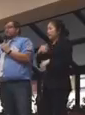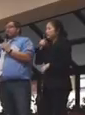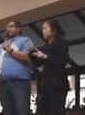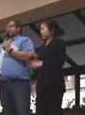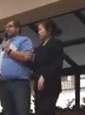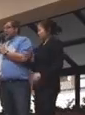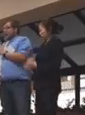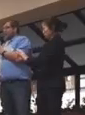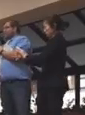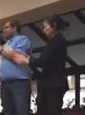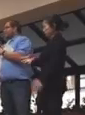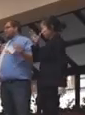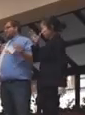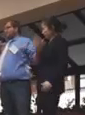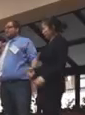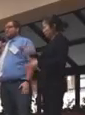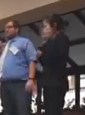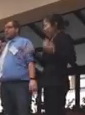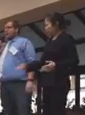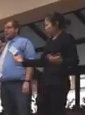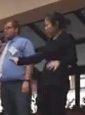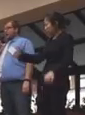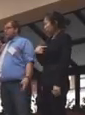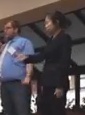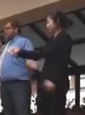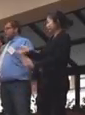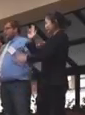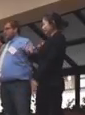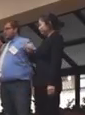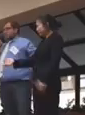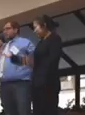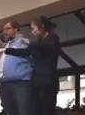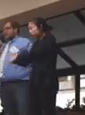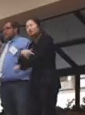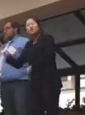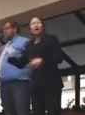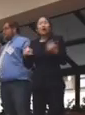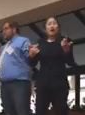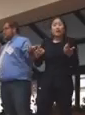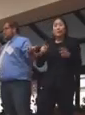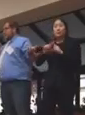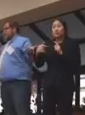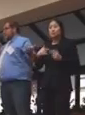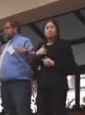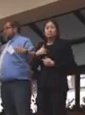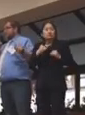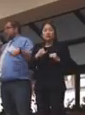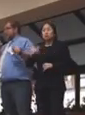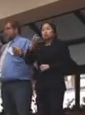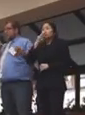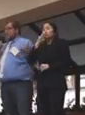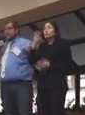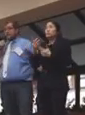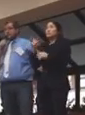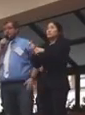today." Sorry, but I'm about to be a victim of circumstance as well in a